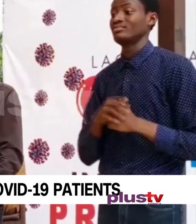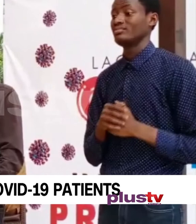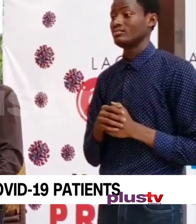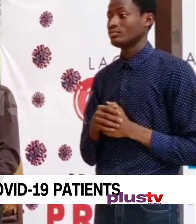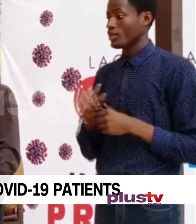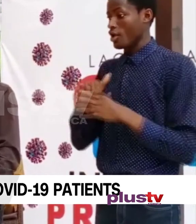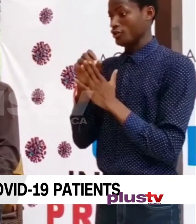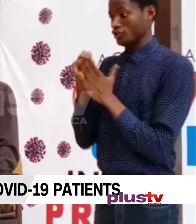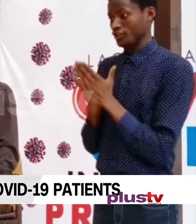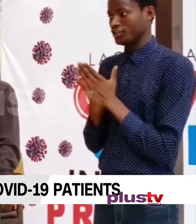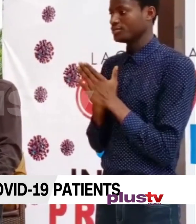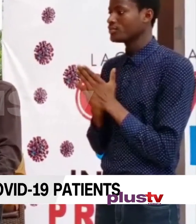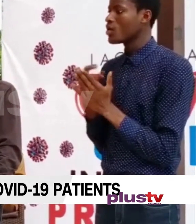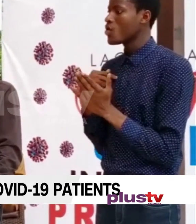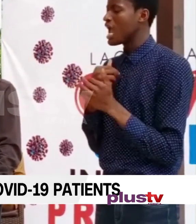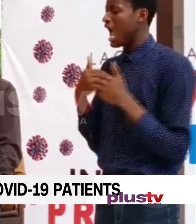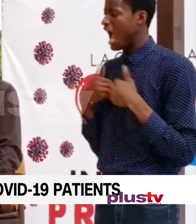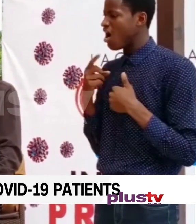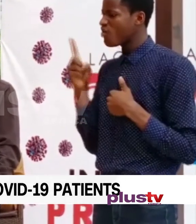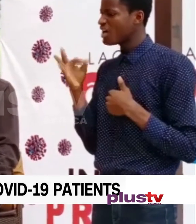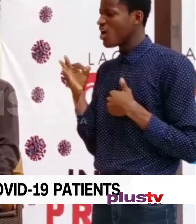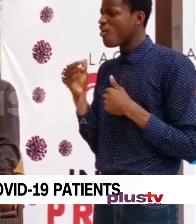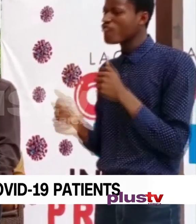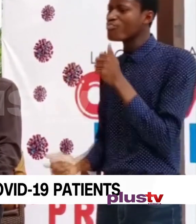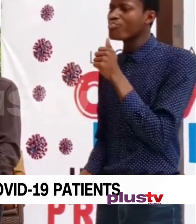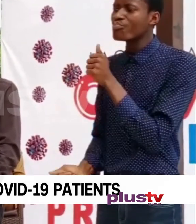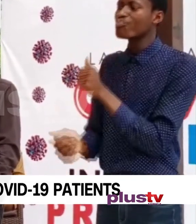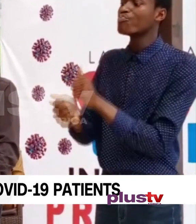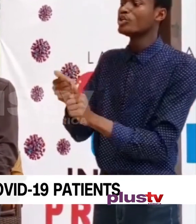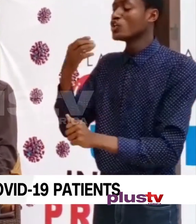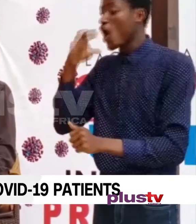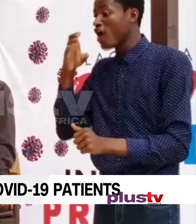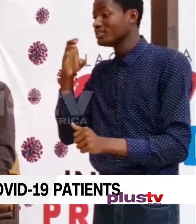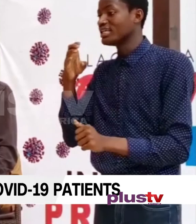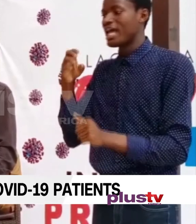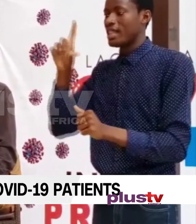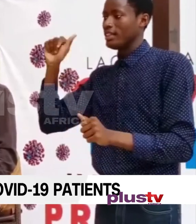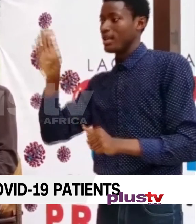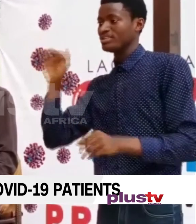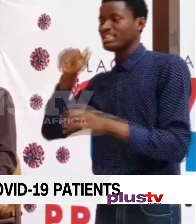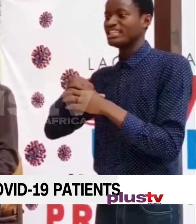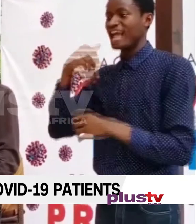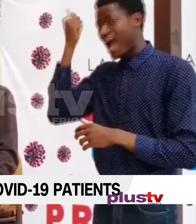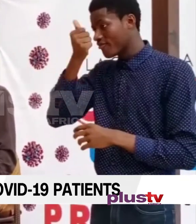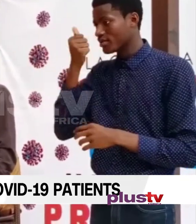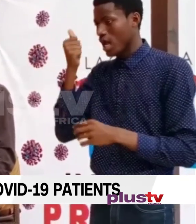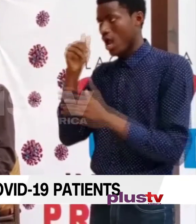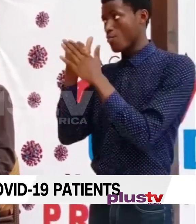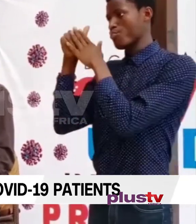In the state, we have one of the most sophisticated laboratories in Africa. It is